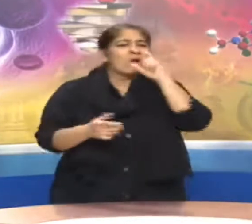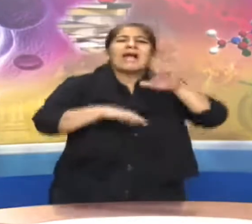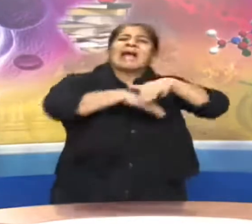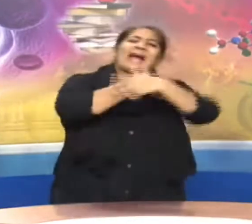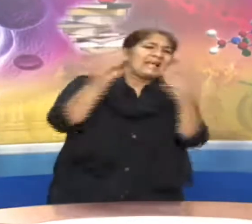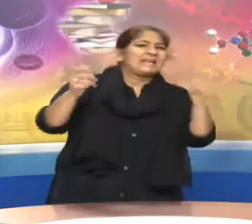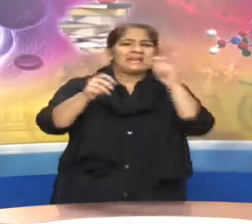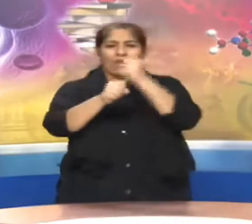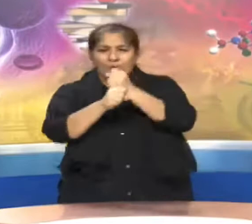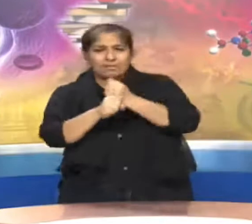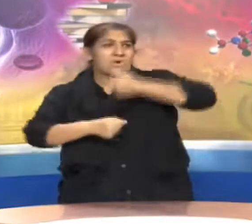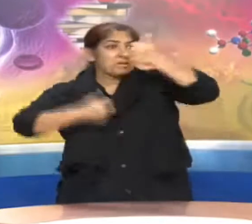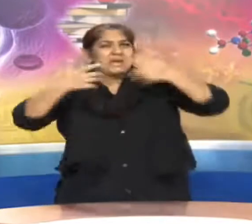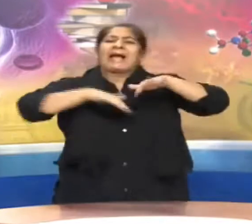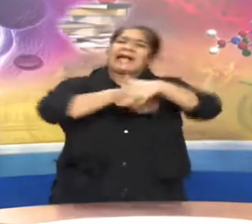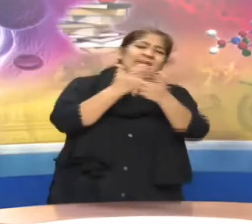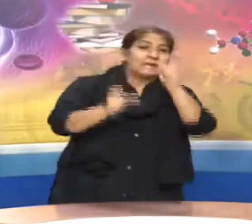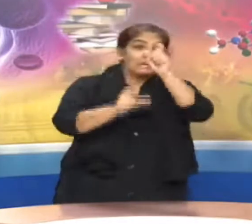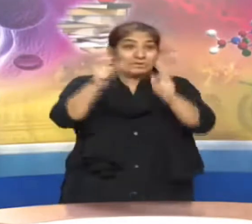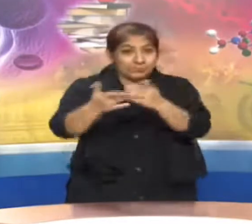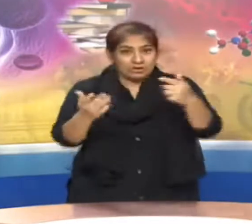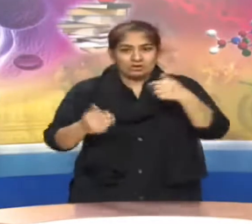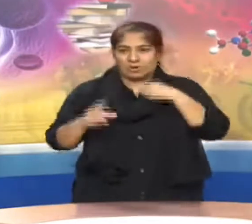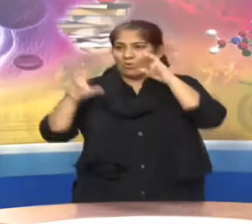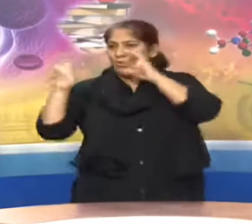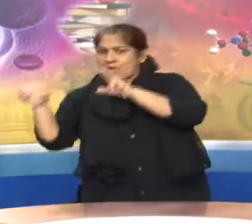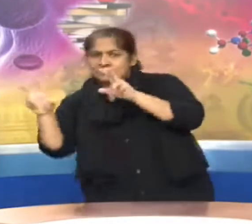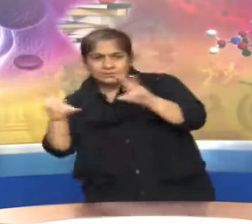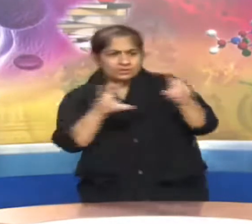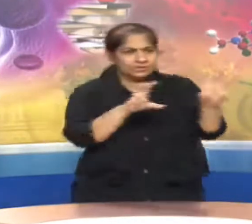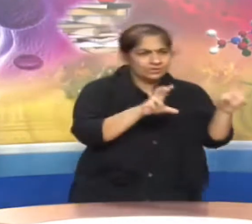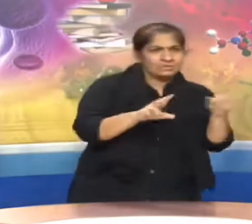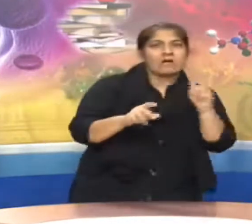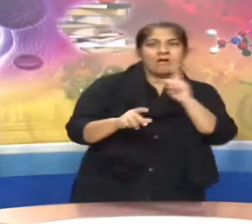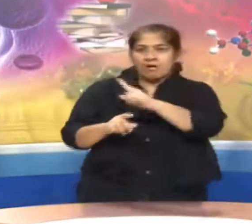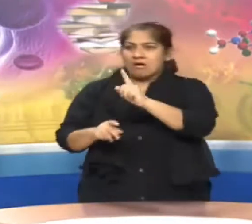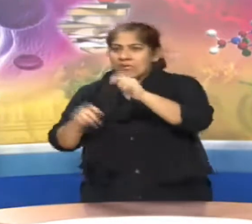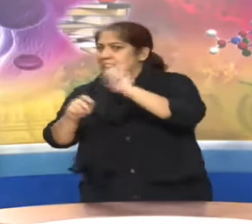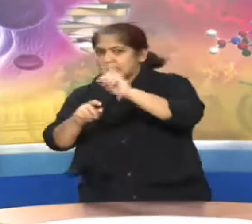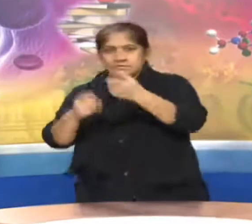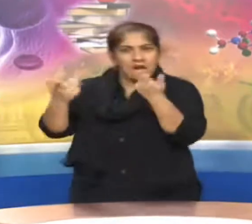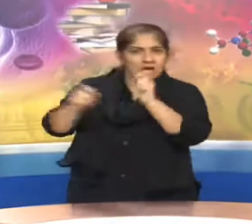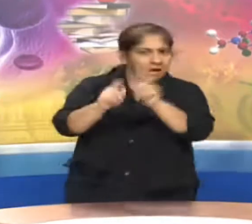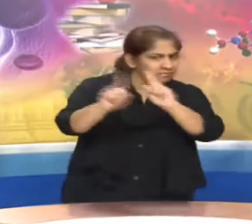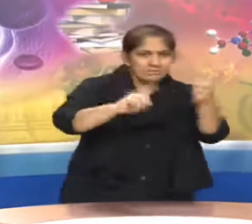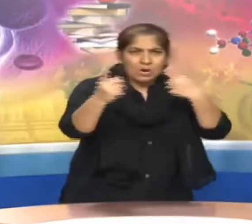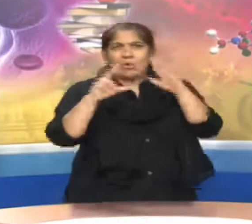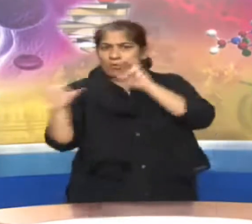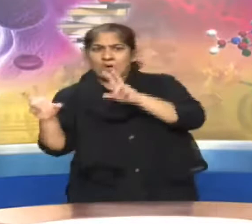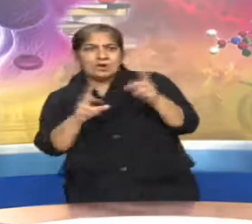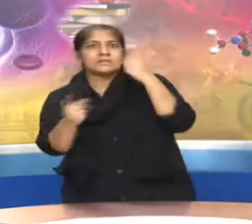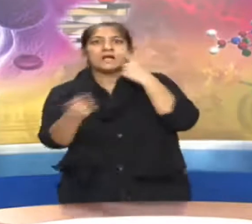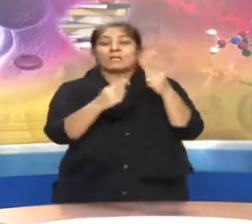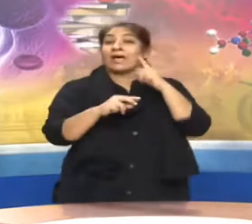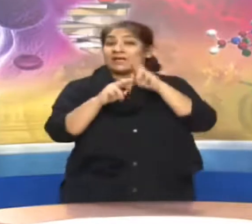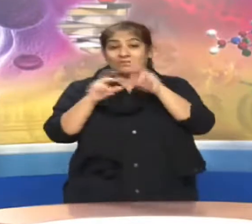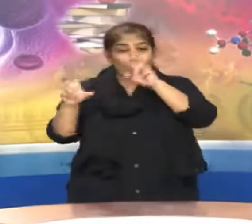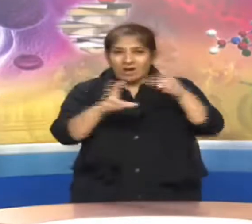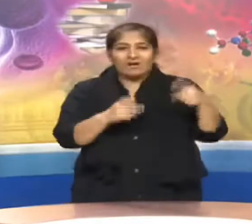In school, just take an example of school, there are teachers and teachers supervise students, learners, and above